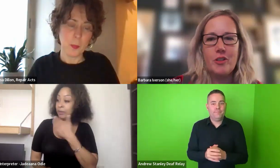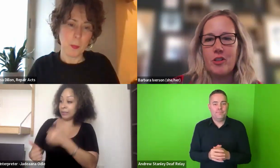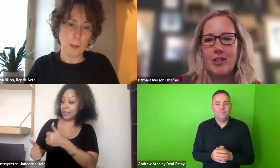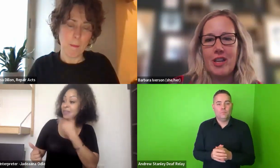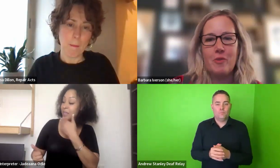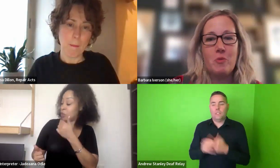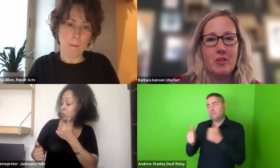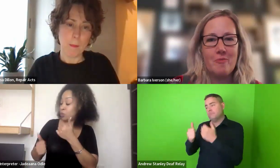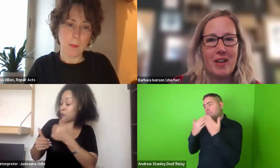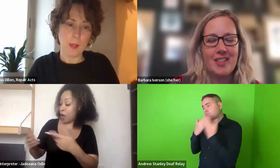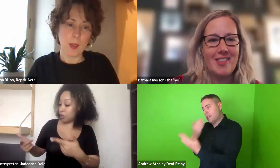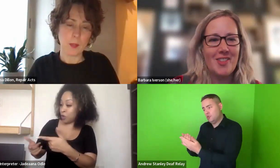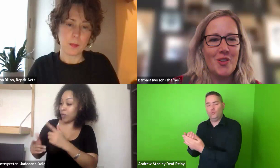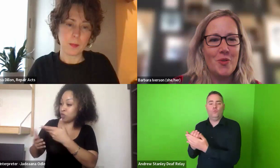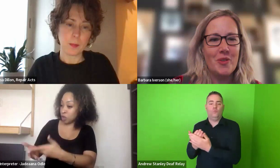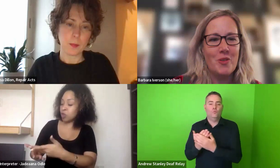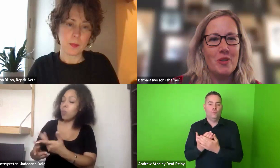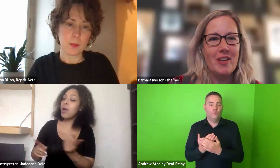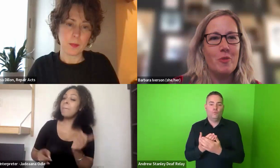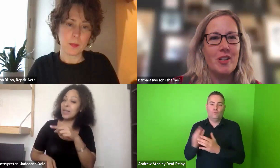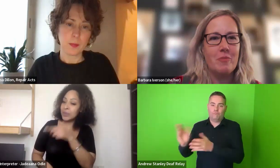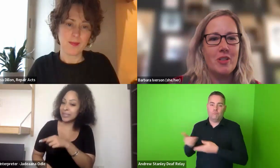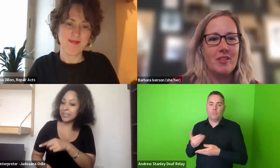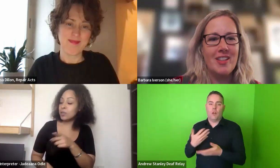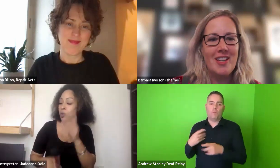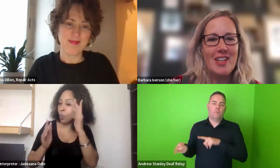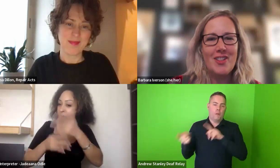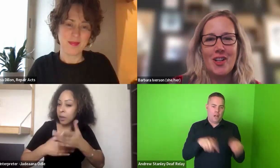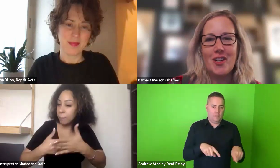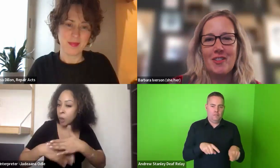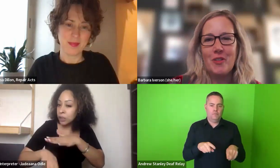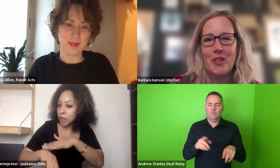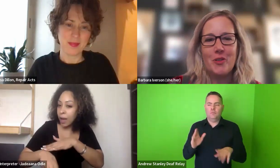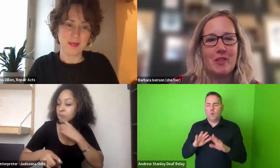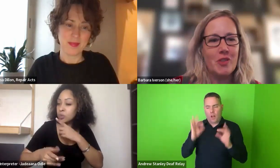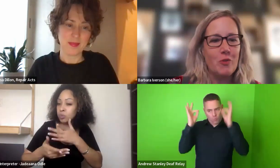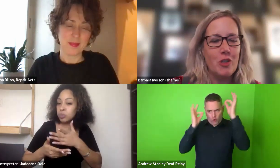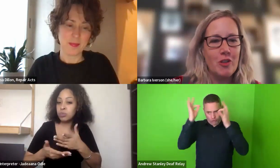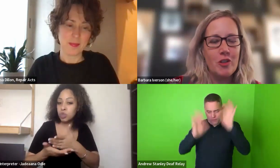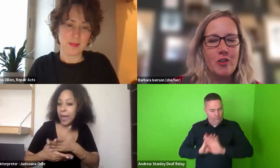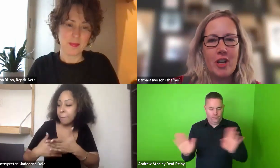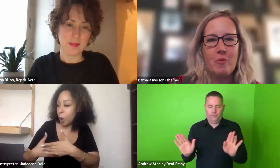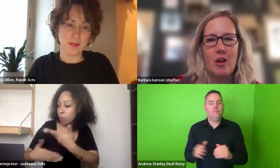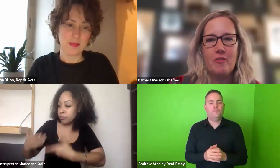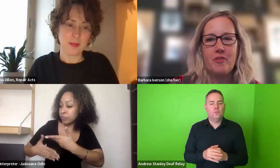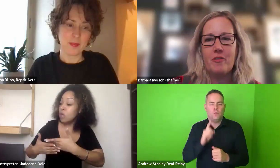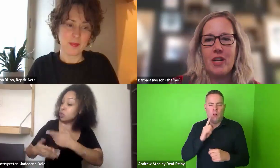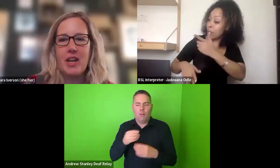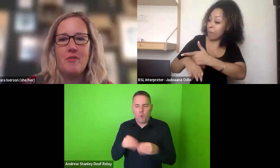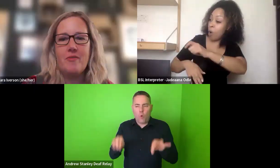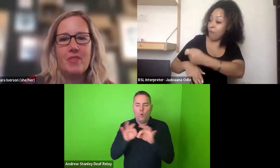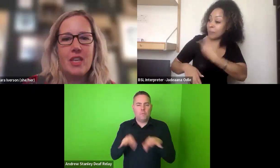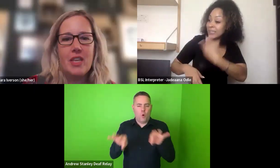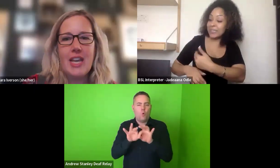the introduction, and we will come back to this, so you will have more time to share what you're doing. So you can turn your camera off